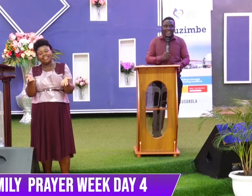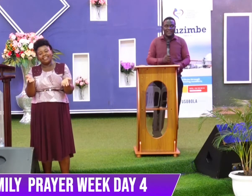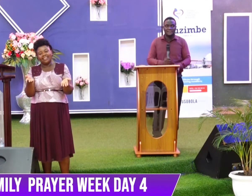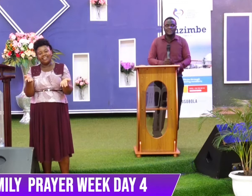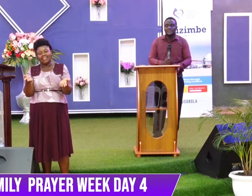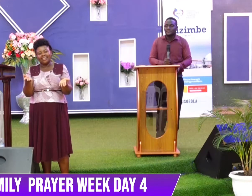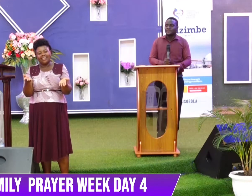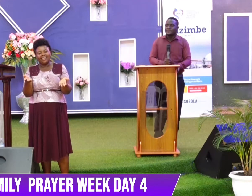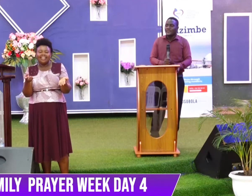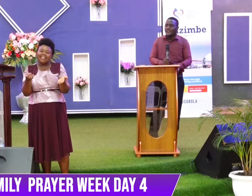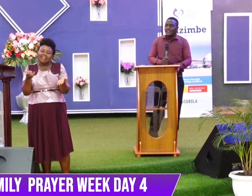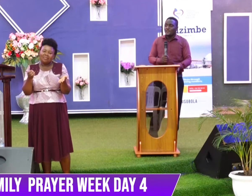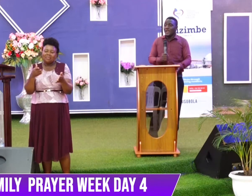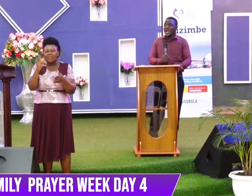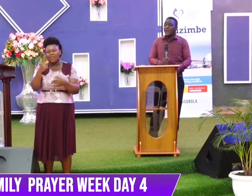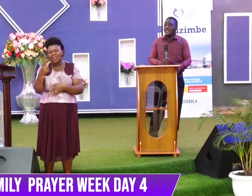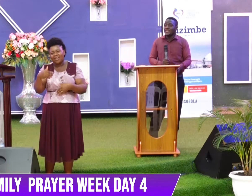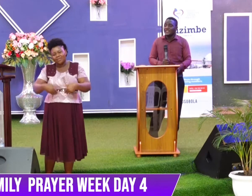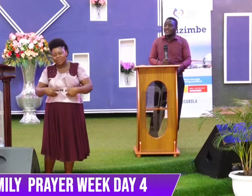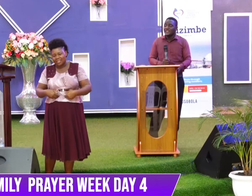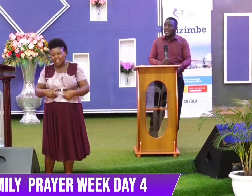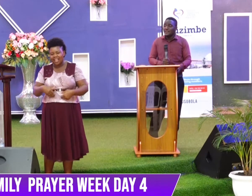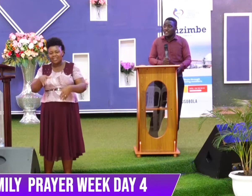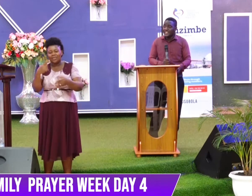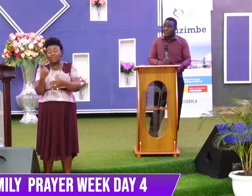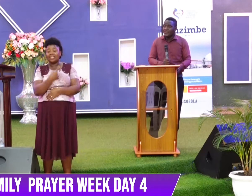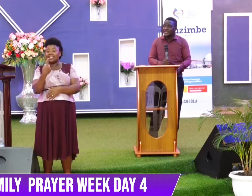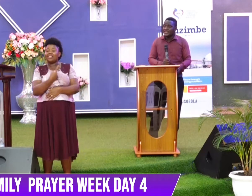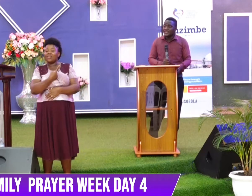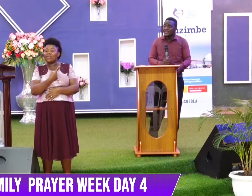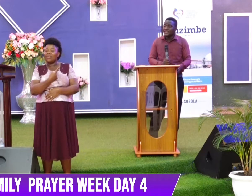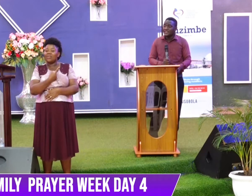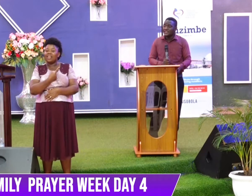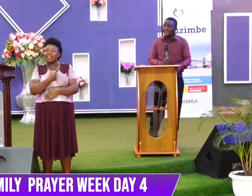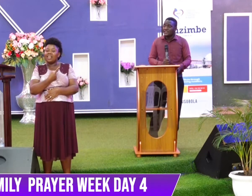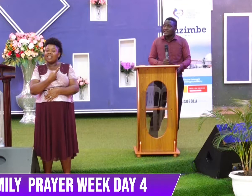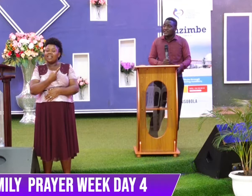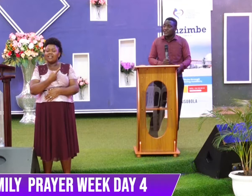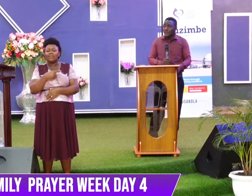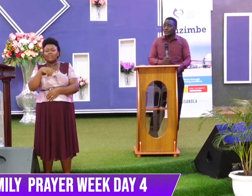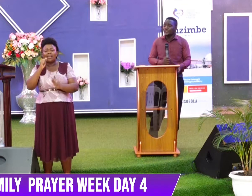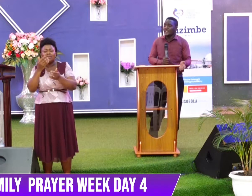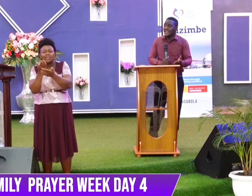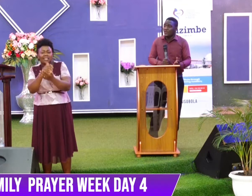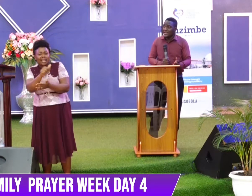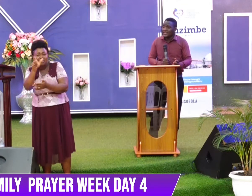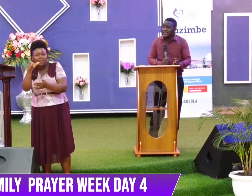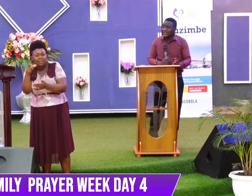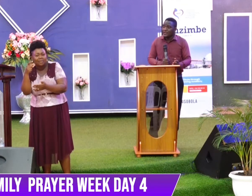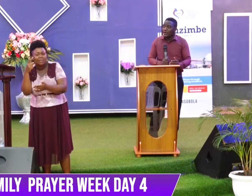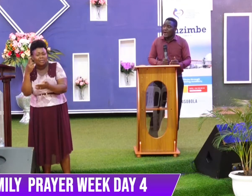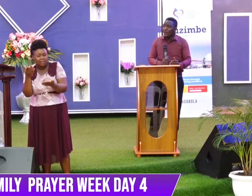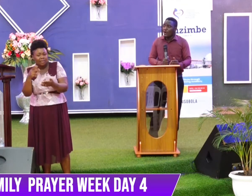the thigh. If you're a young man not yet married, you're not going to tell